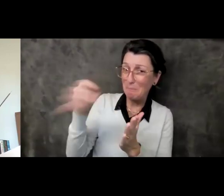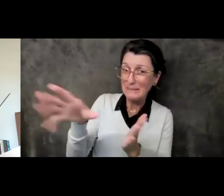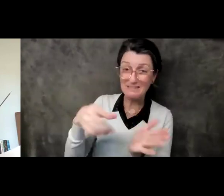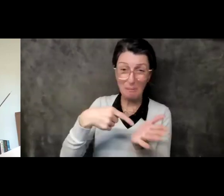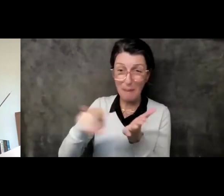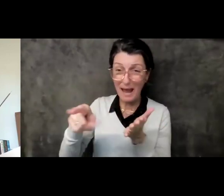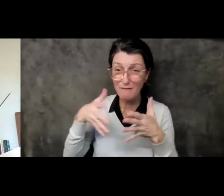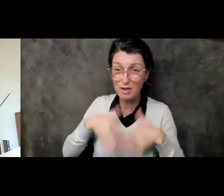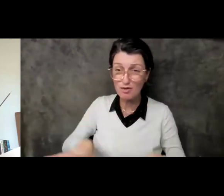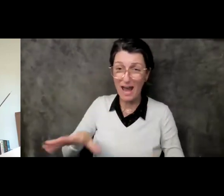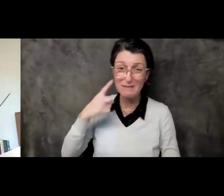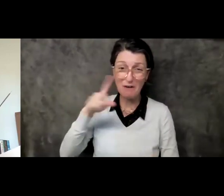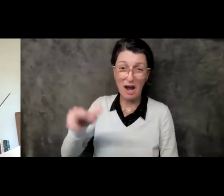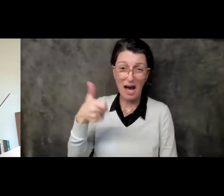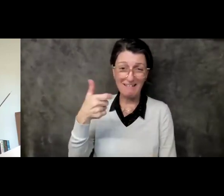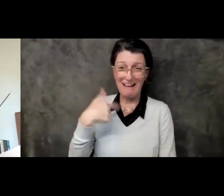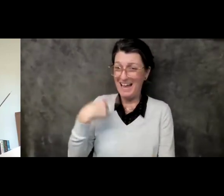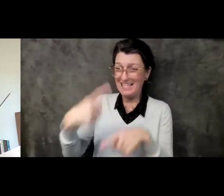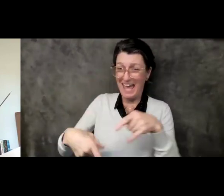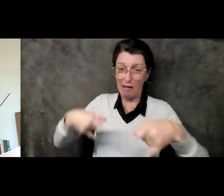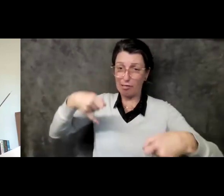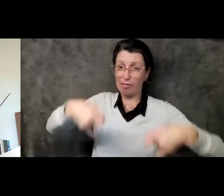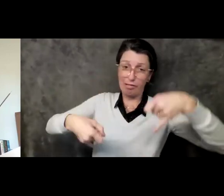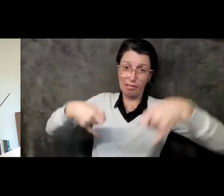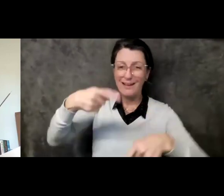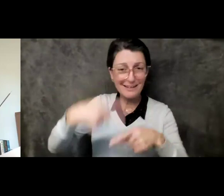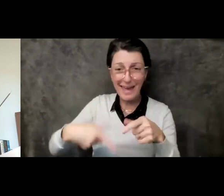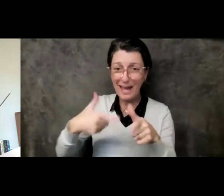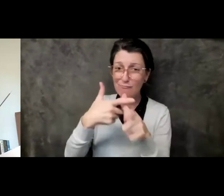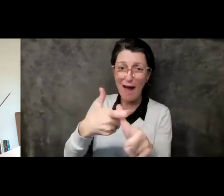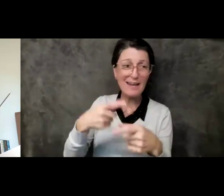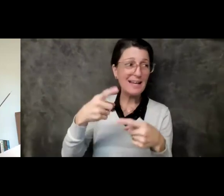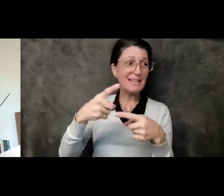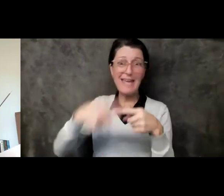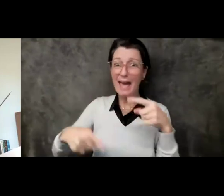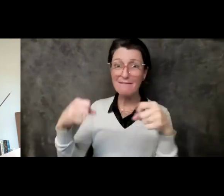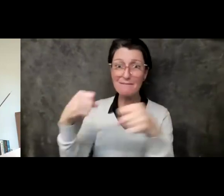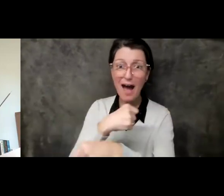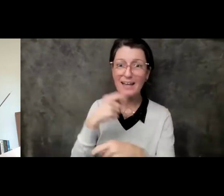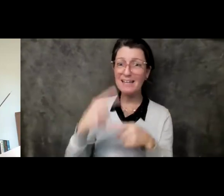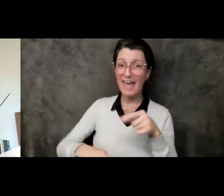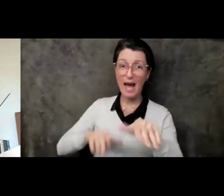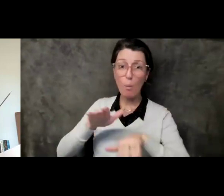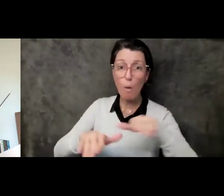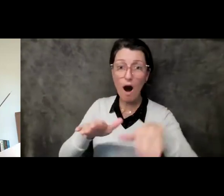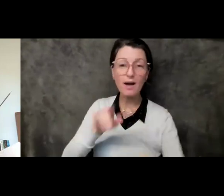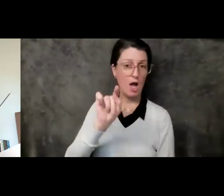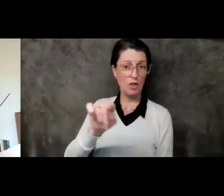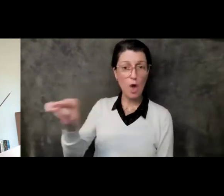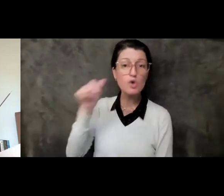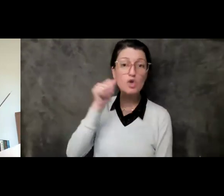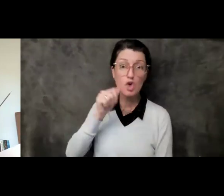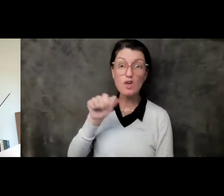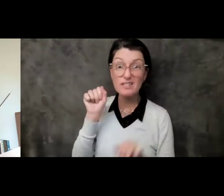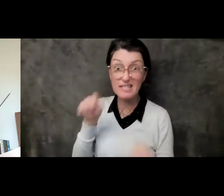another, I can't hardly walk in that shit, much less run or fight. Some girls can, though. I seen